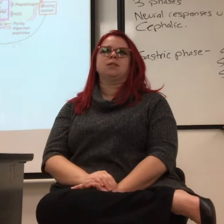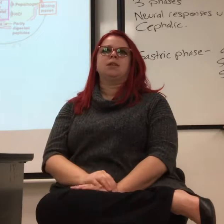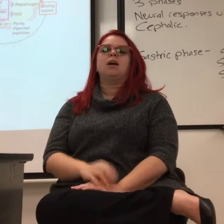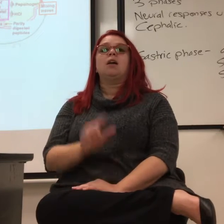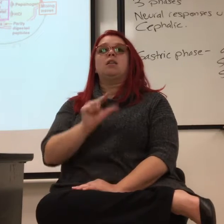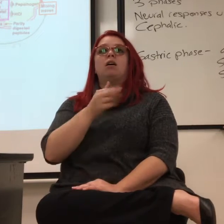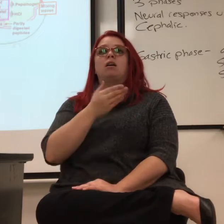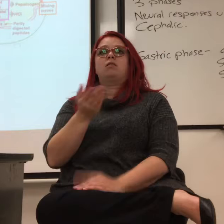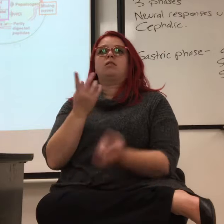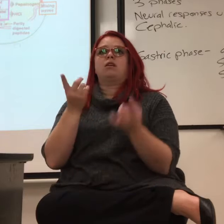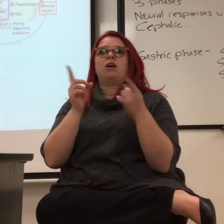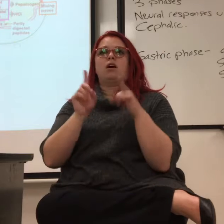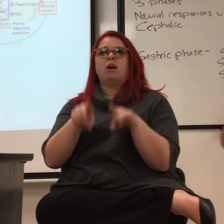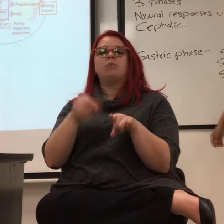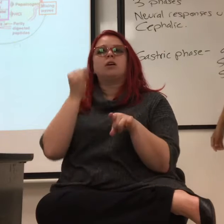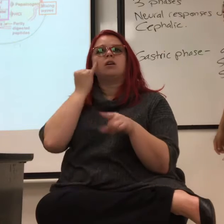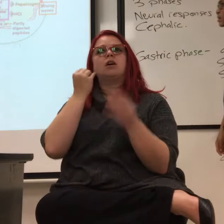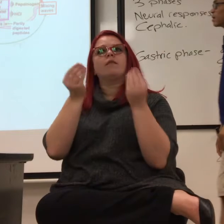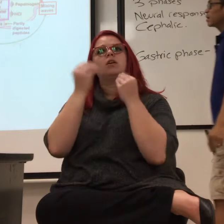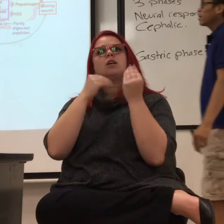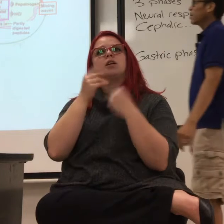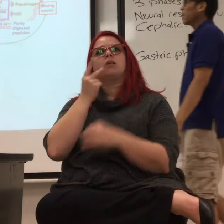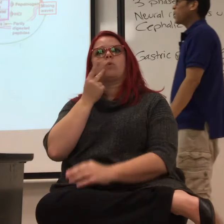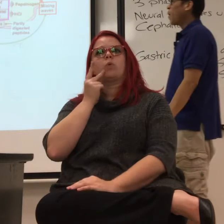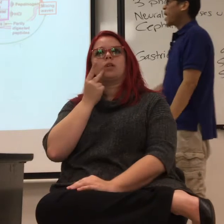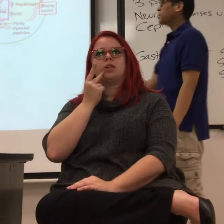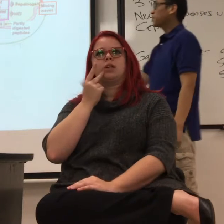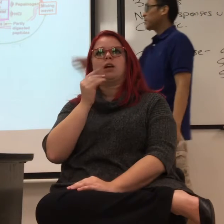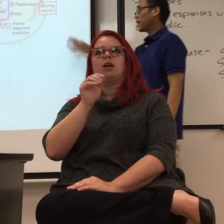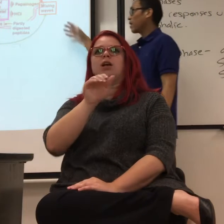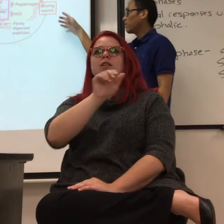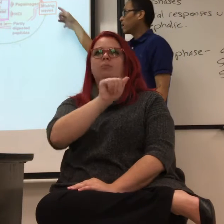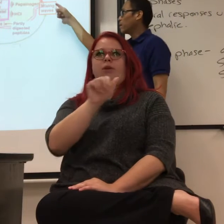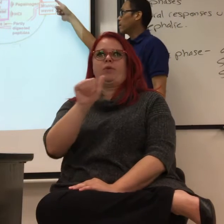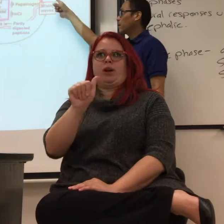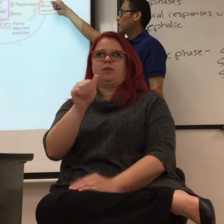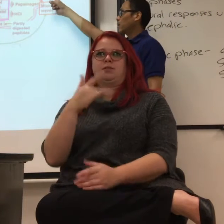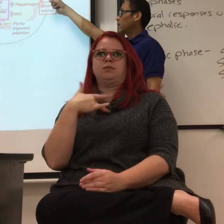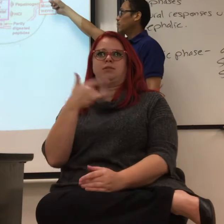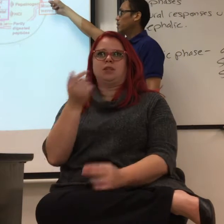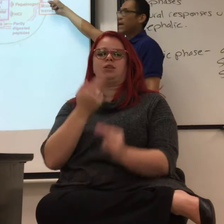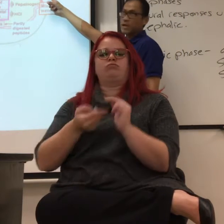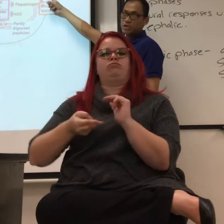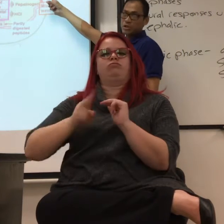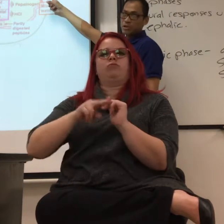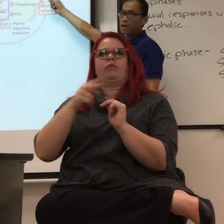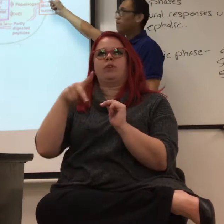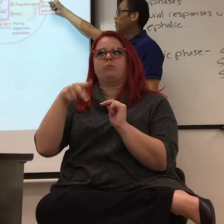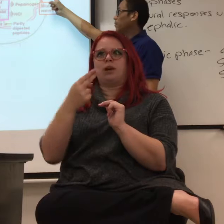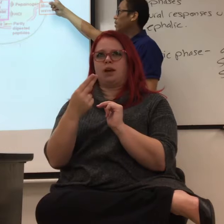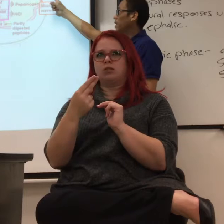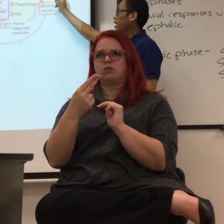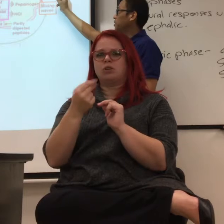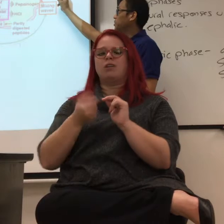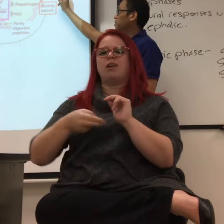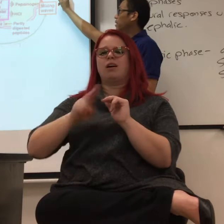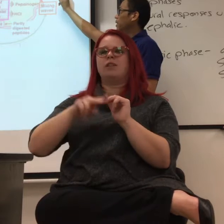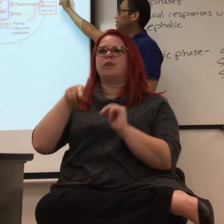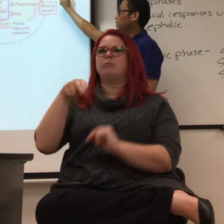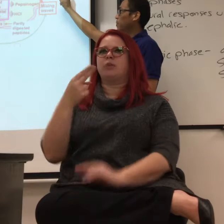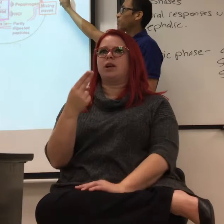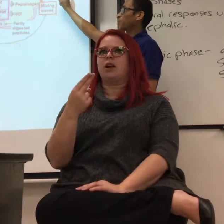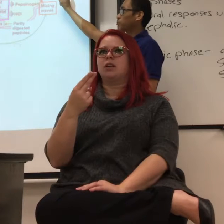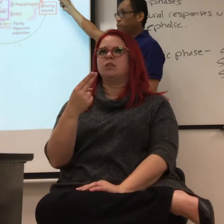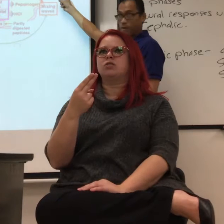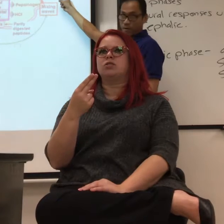The other thing is, if you're eating protein, amino acids tend to elevate the pH. Elevated pH